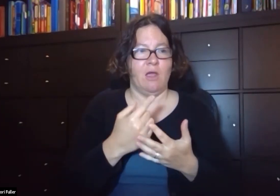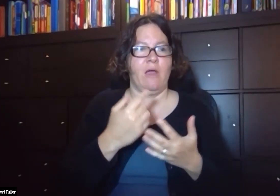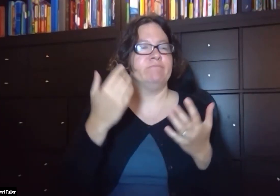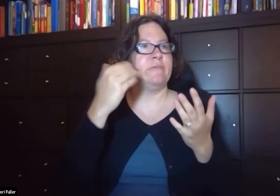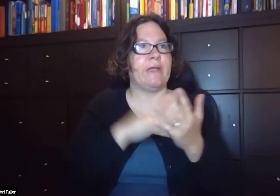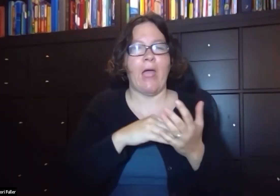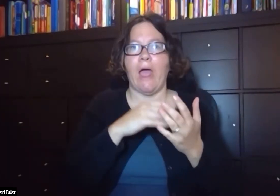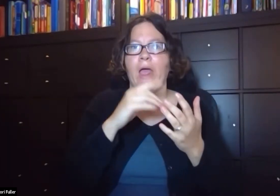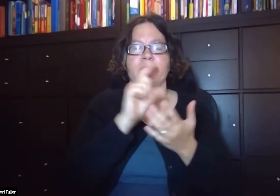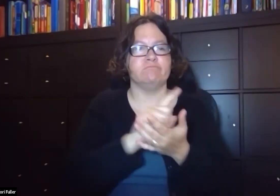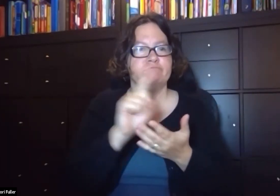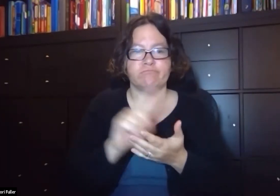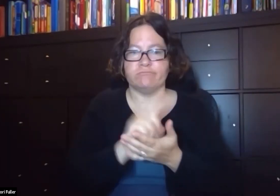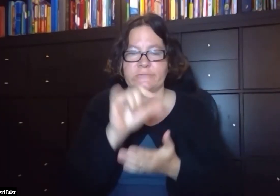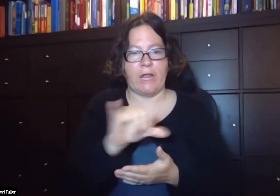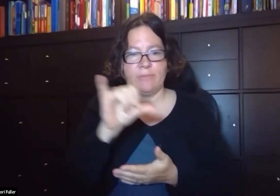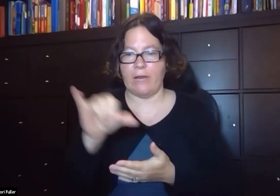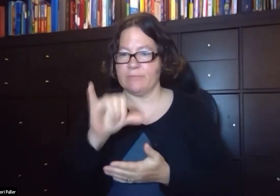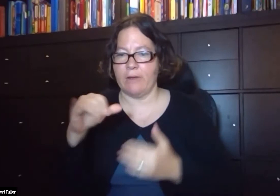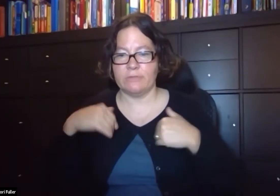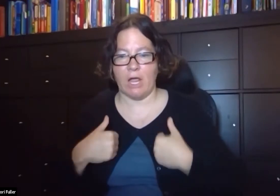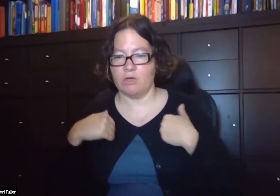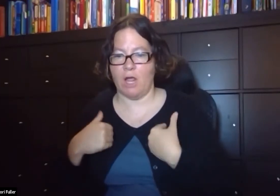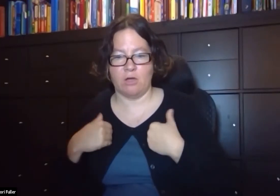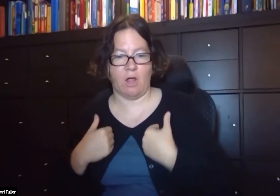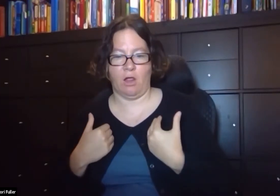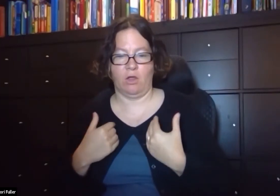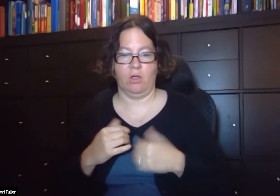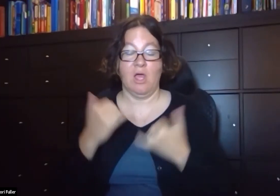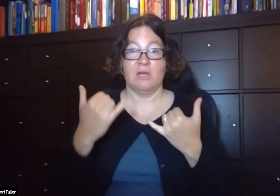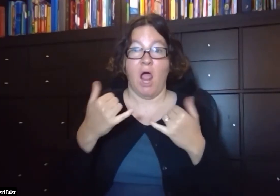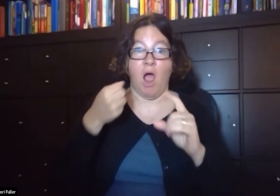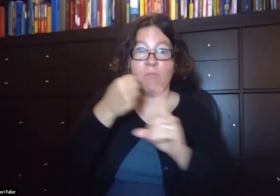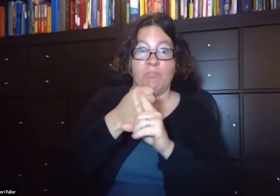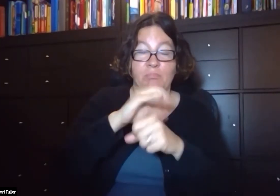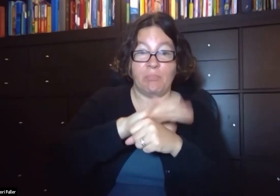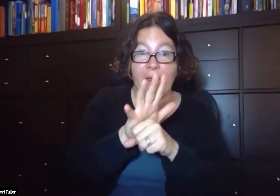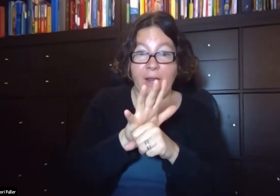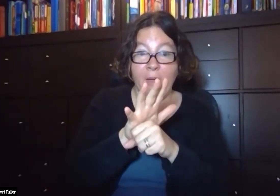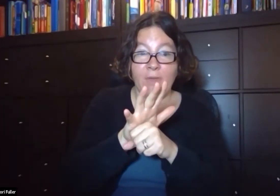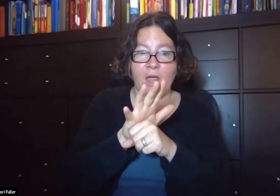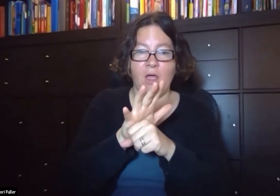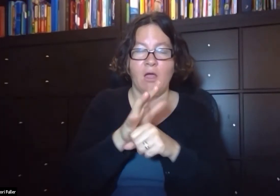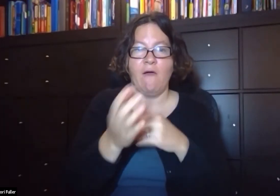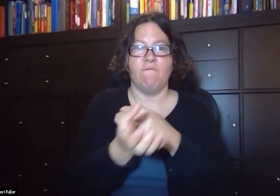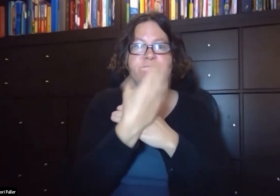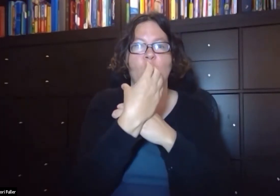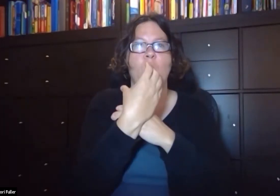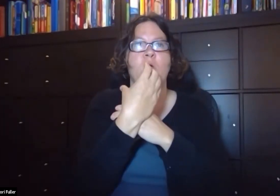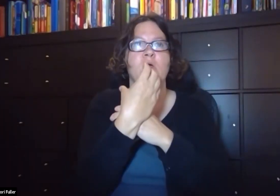I feel exhausted after my day of supposed rest. And so week after